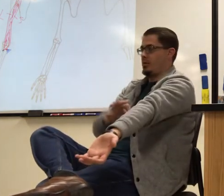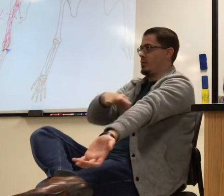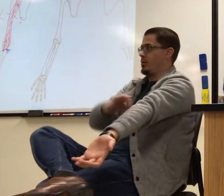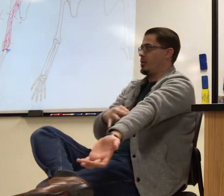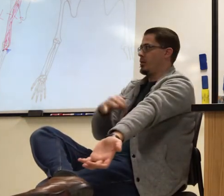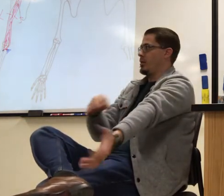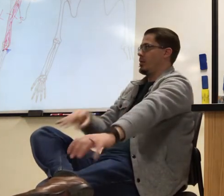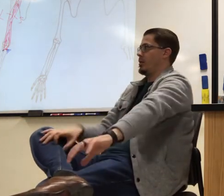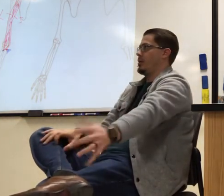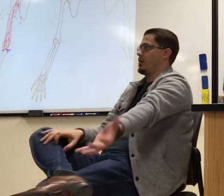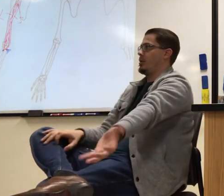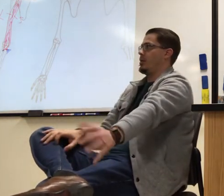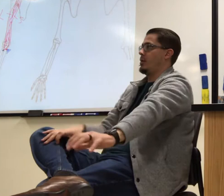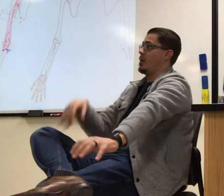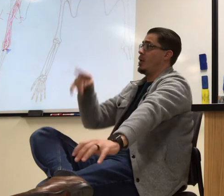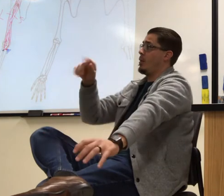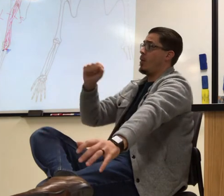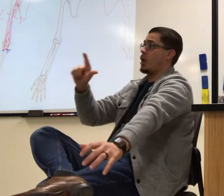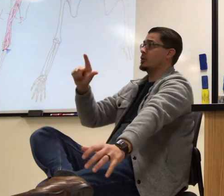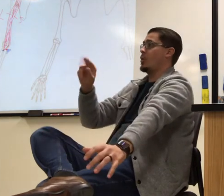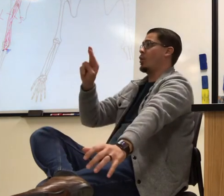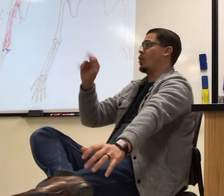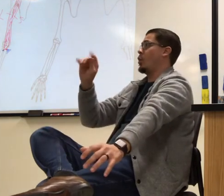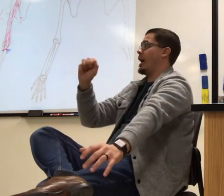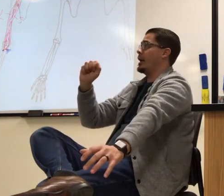radial ulnar joint. That's the joint that's moving.